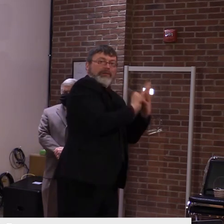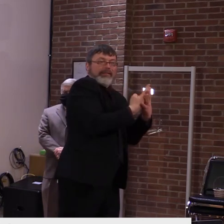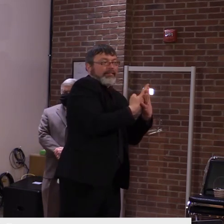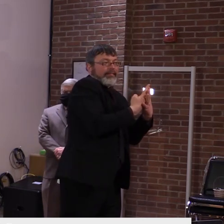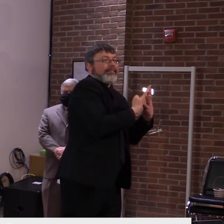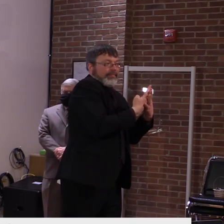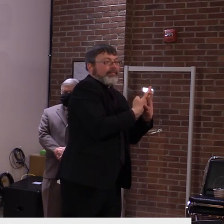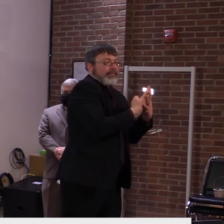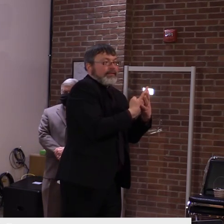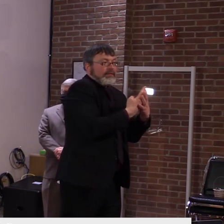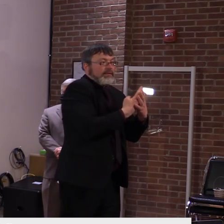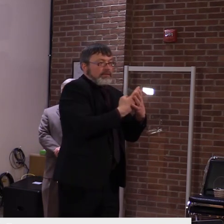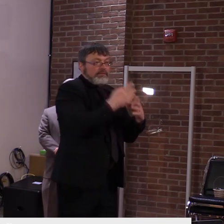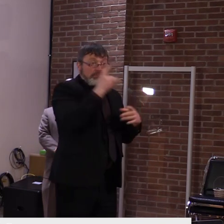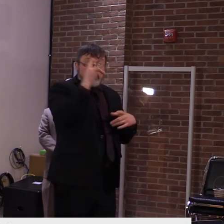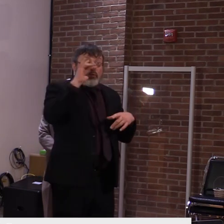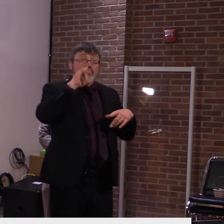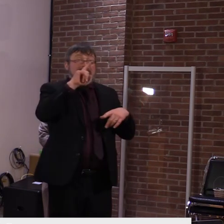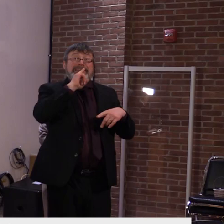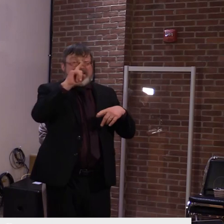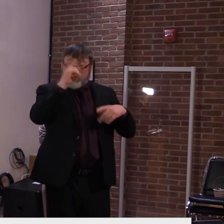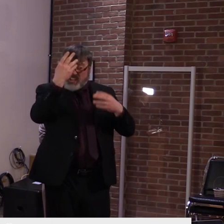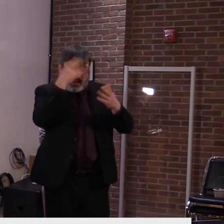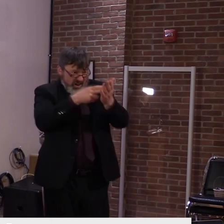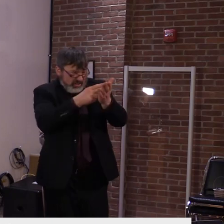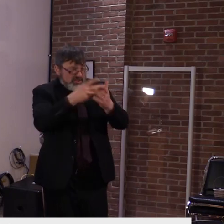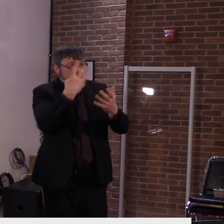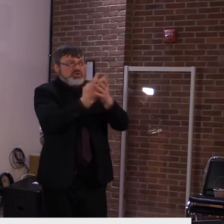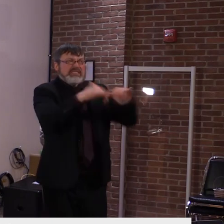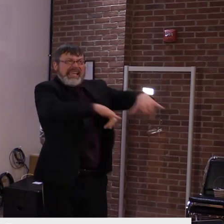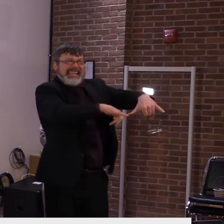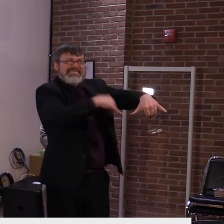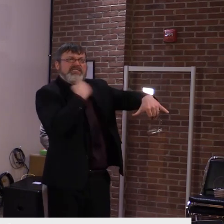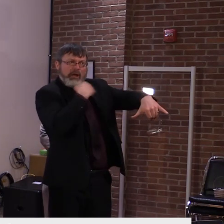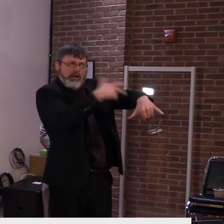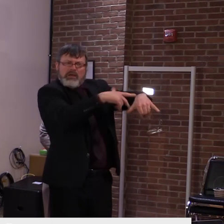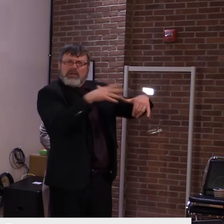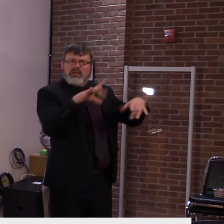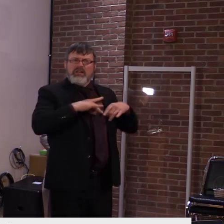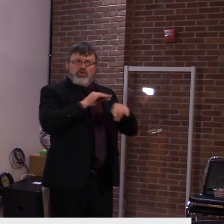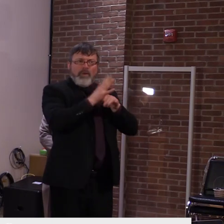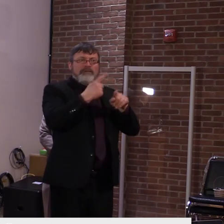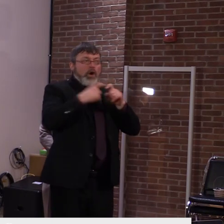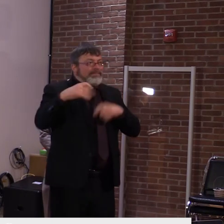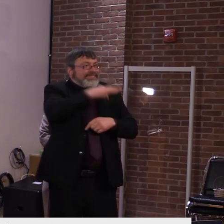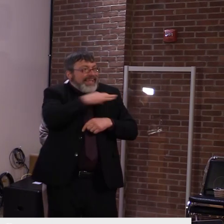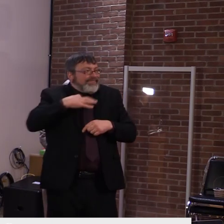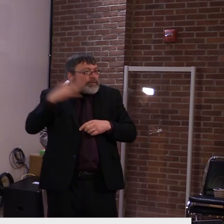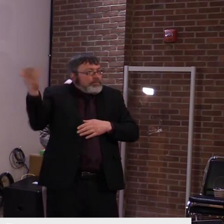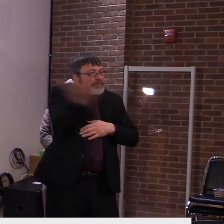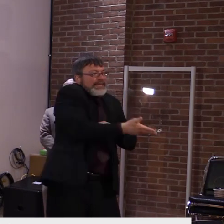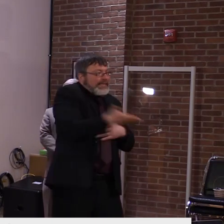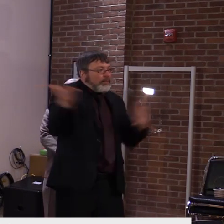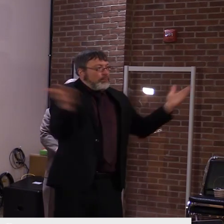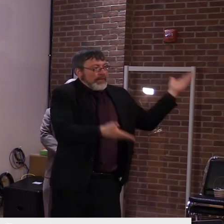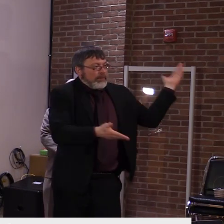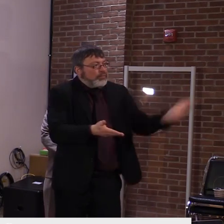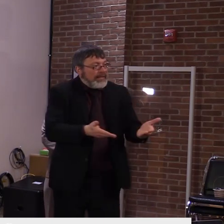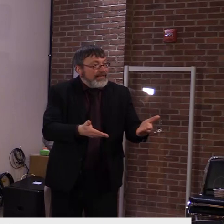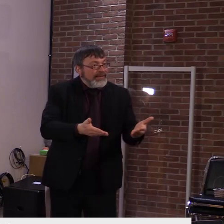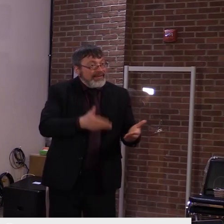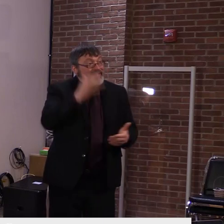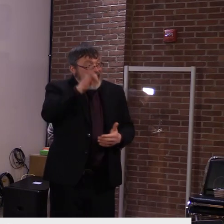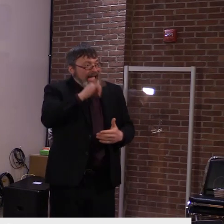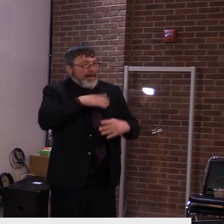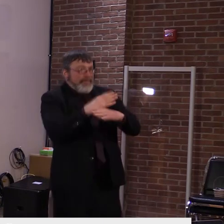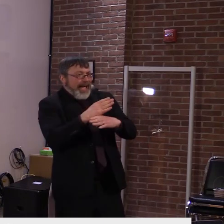are working from the outside in. So once we take care of that, we should be able to clear up the problem. And we've done so all along the way.